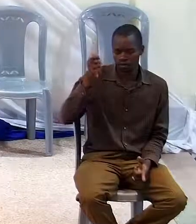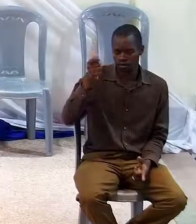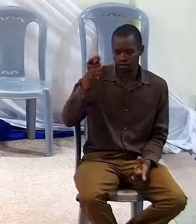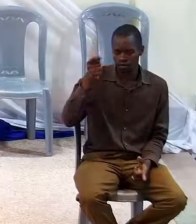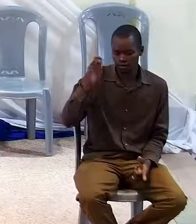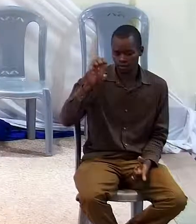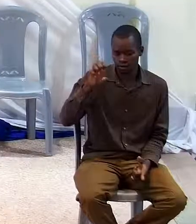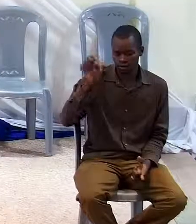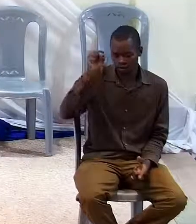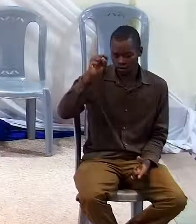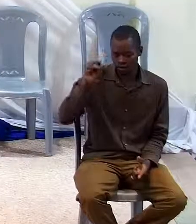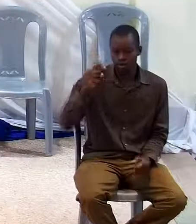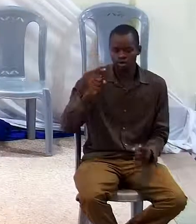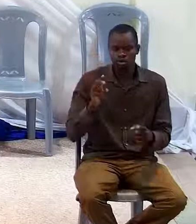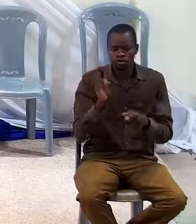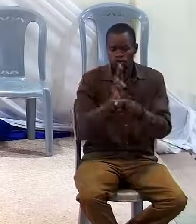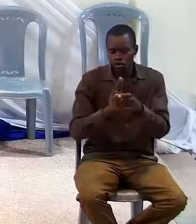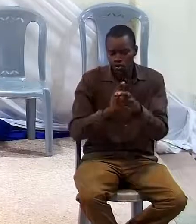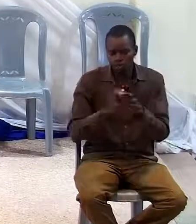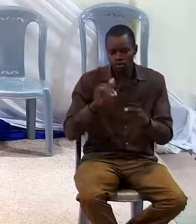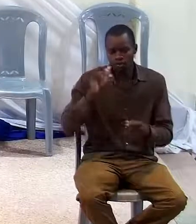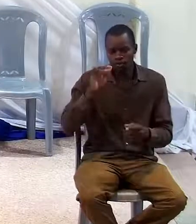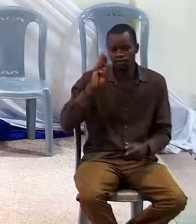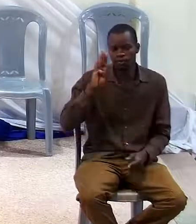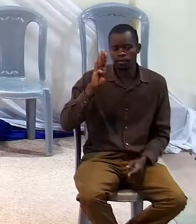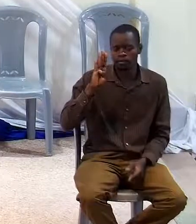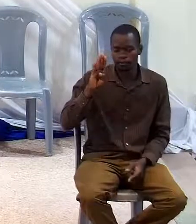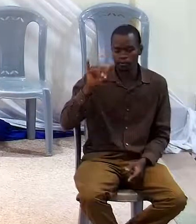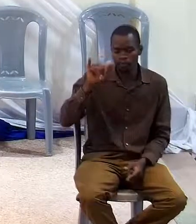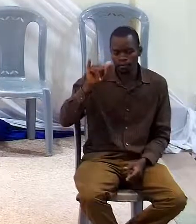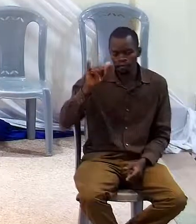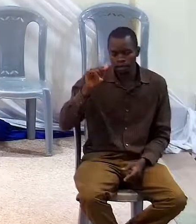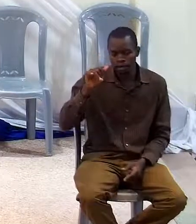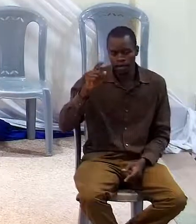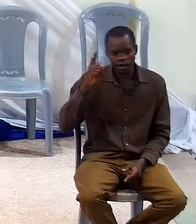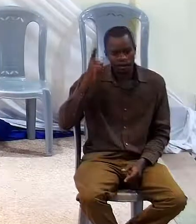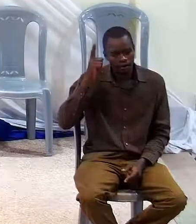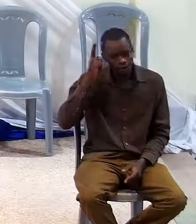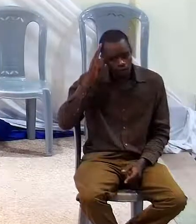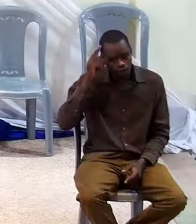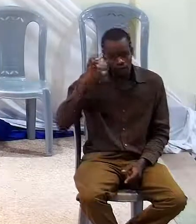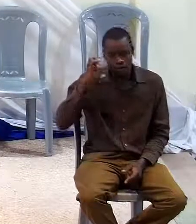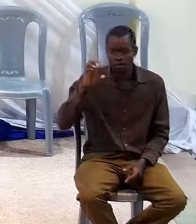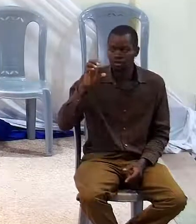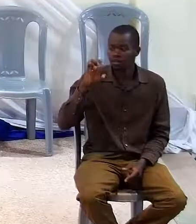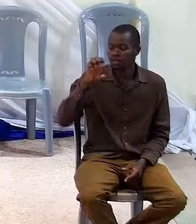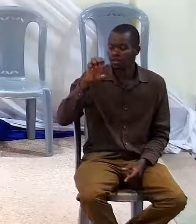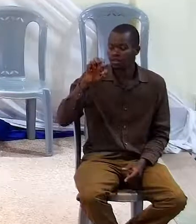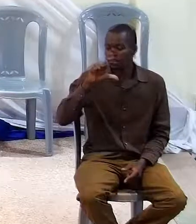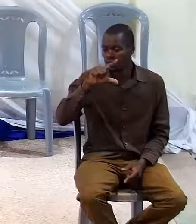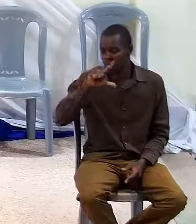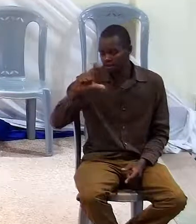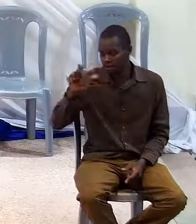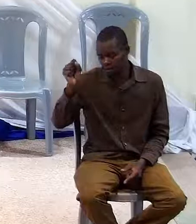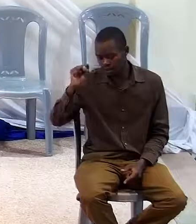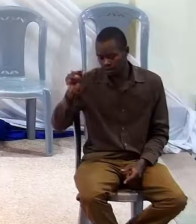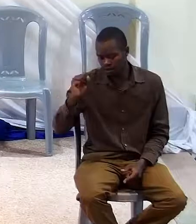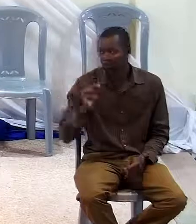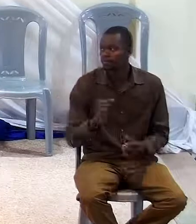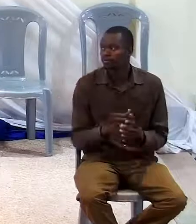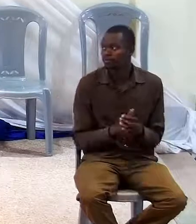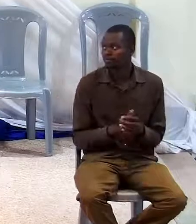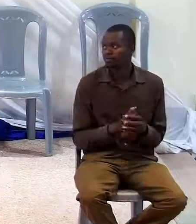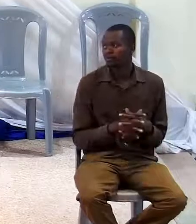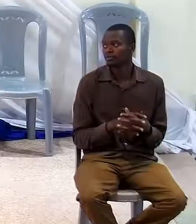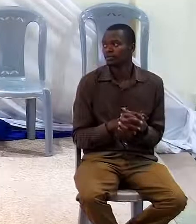Fat would contribute energy, yes, but just a little of it. A little of